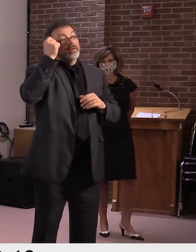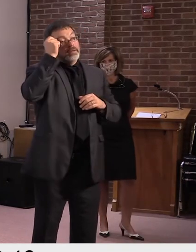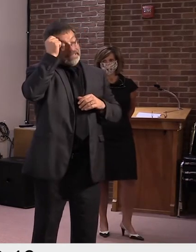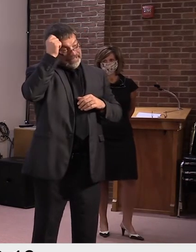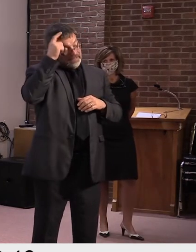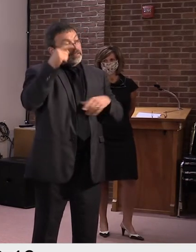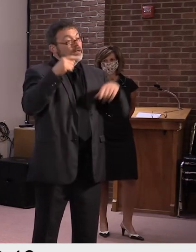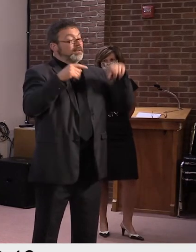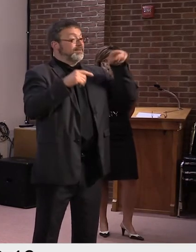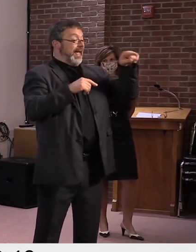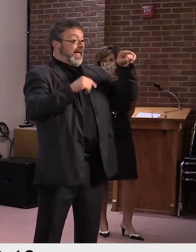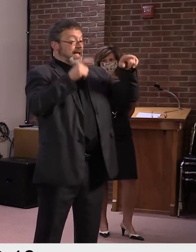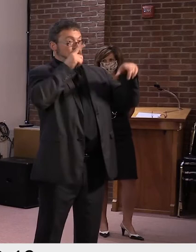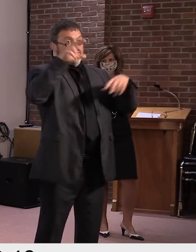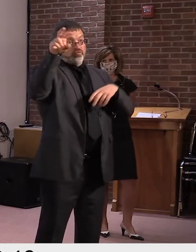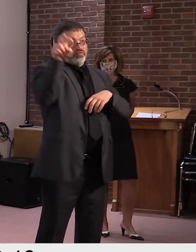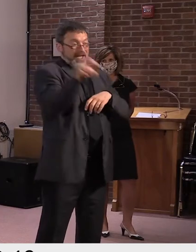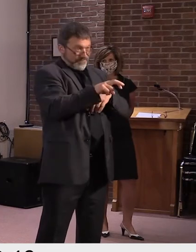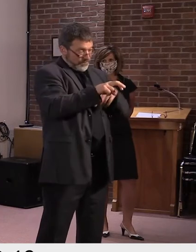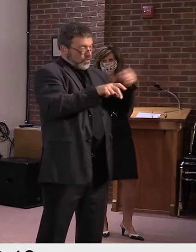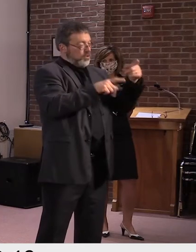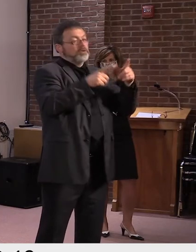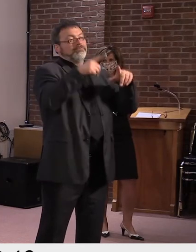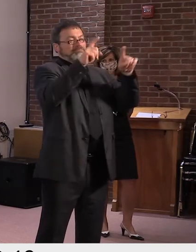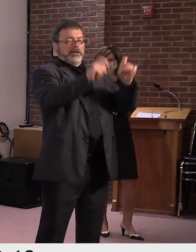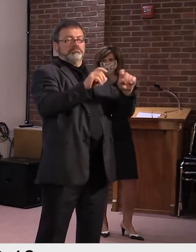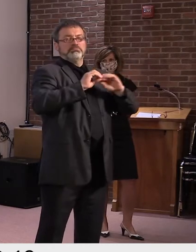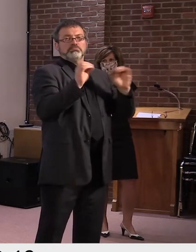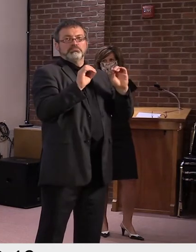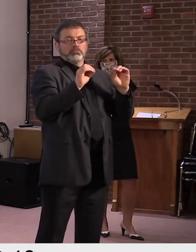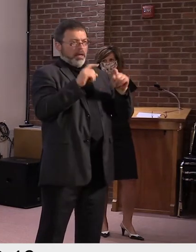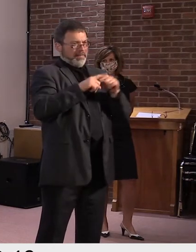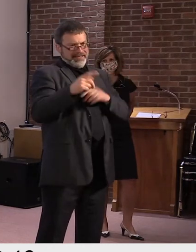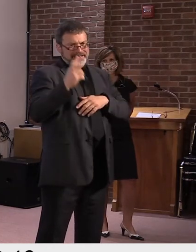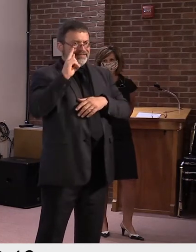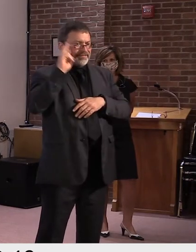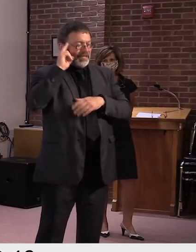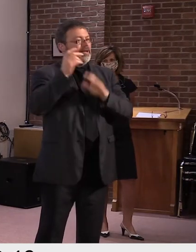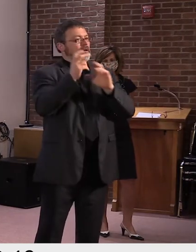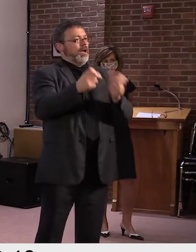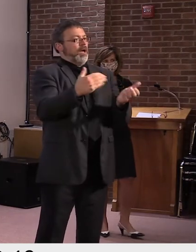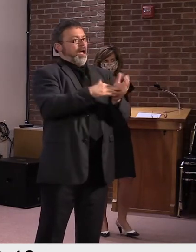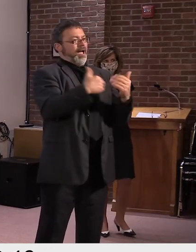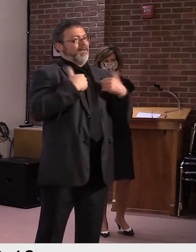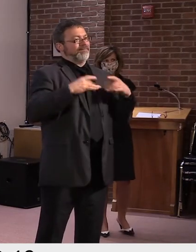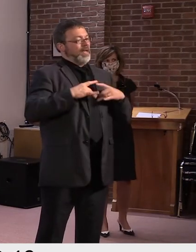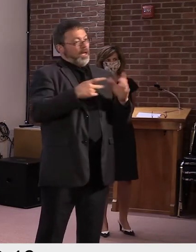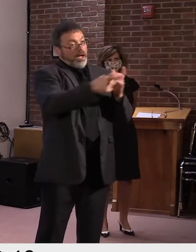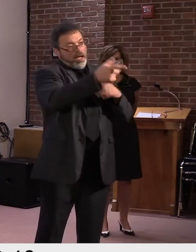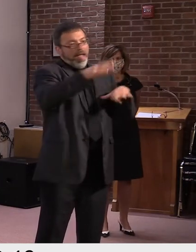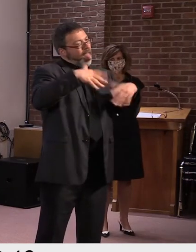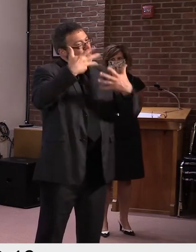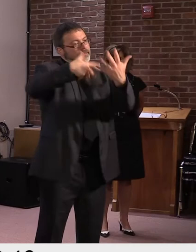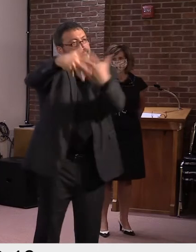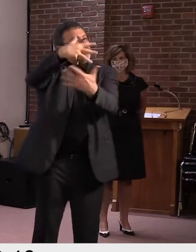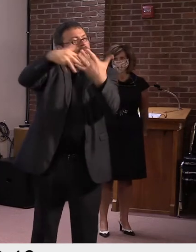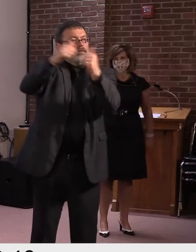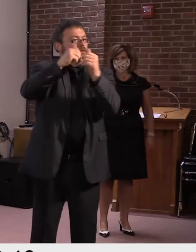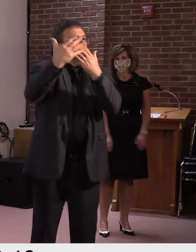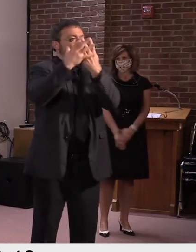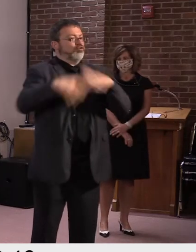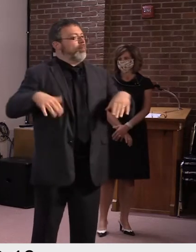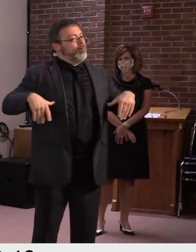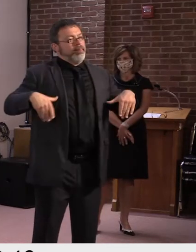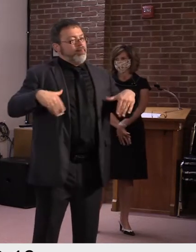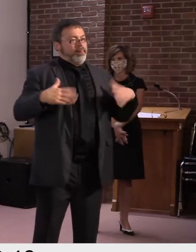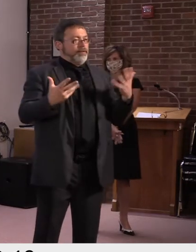say that, and I've said this many times, well, two other times, that's many, I guess, that our